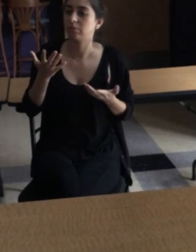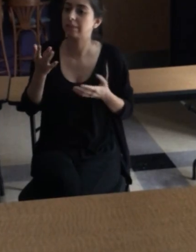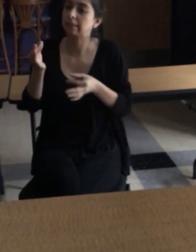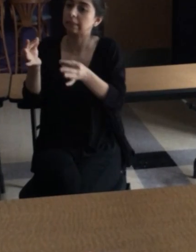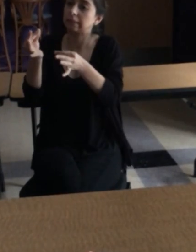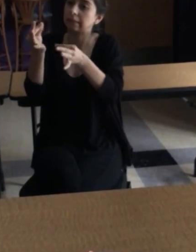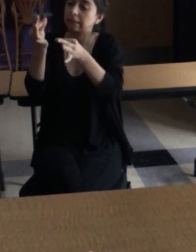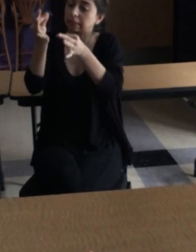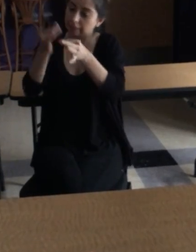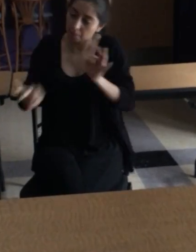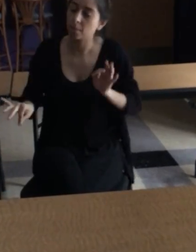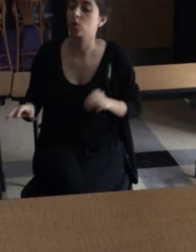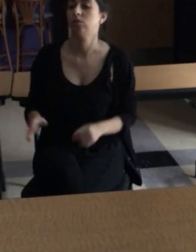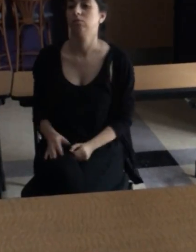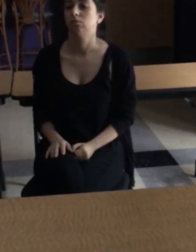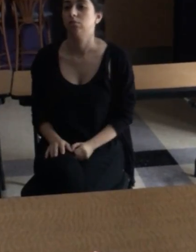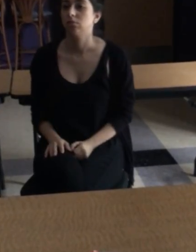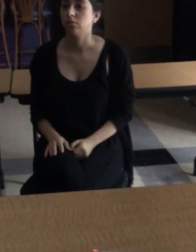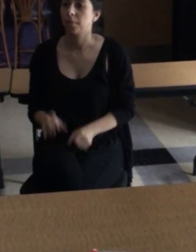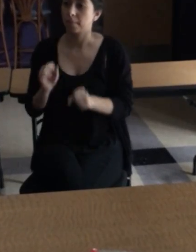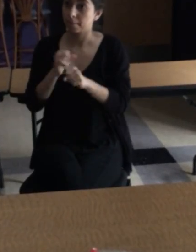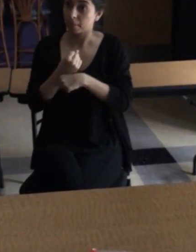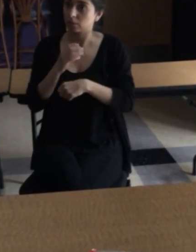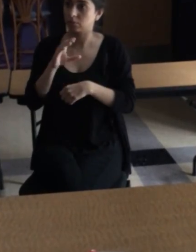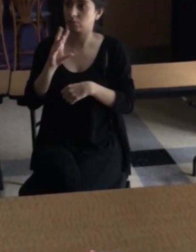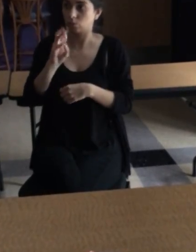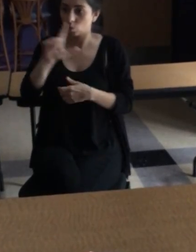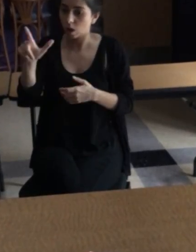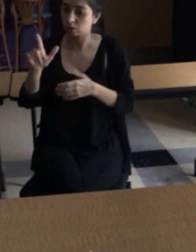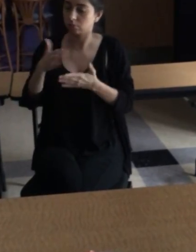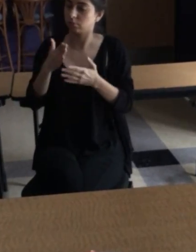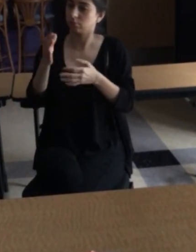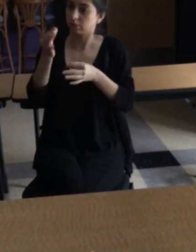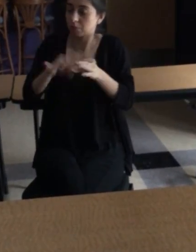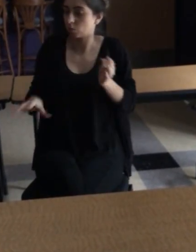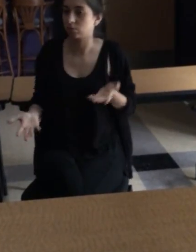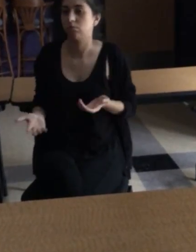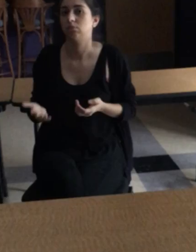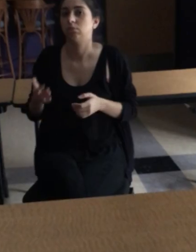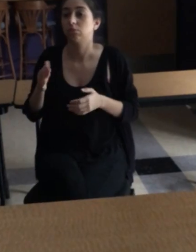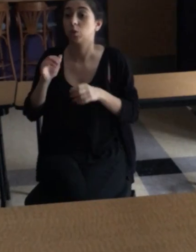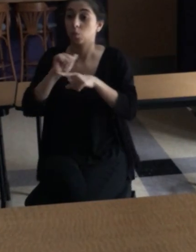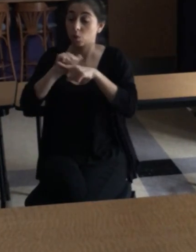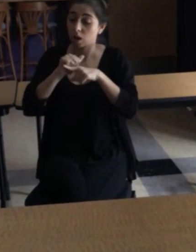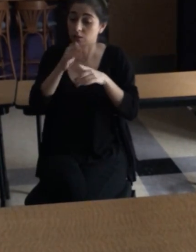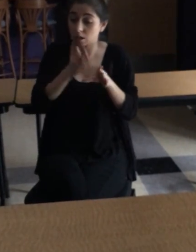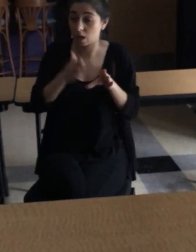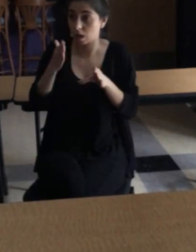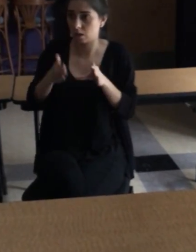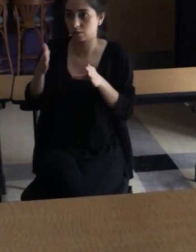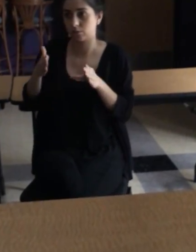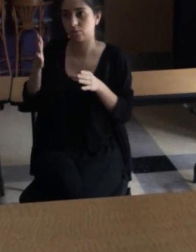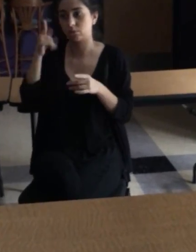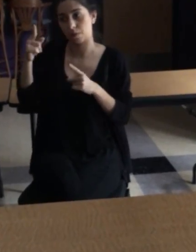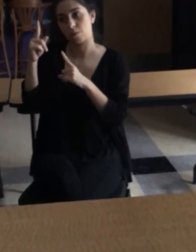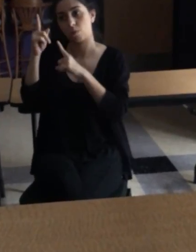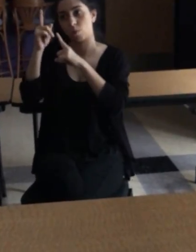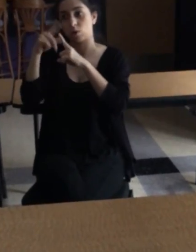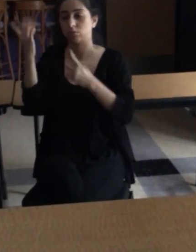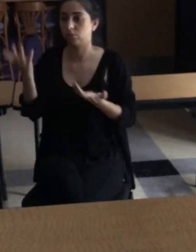simple. Execute it really well. Practice those cuts, because this is a point value, right? If I'm looking at the full